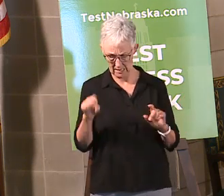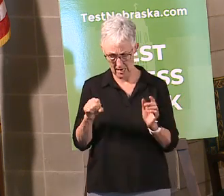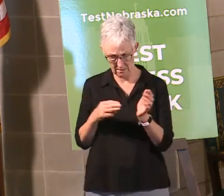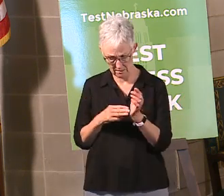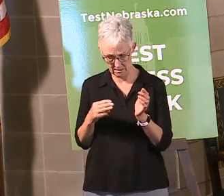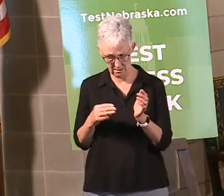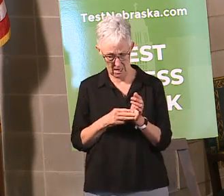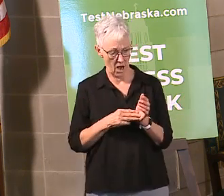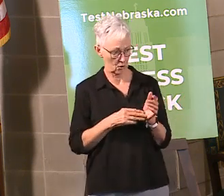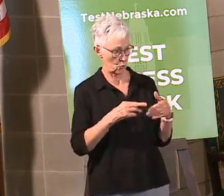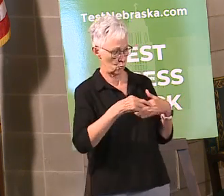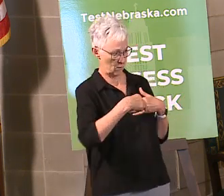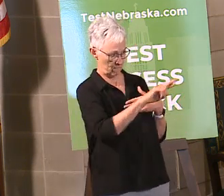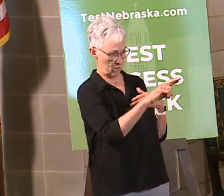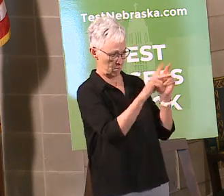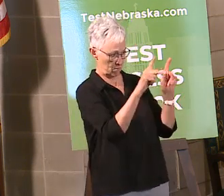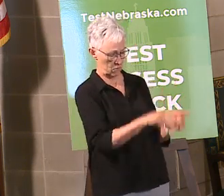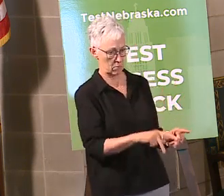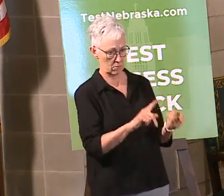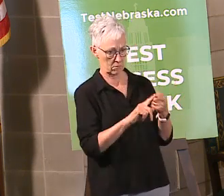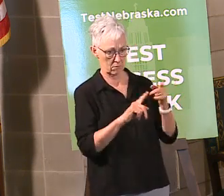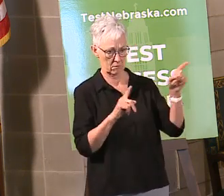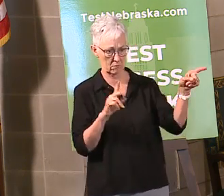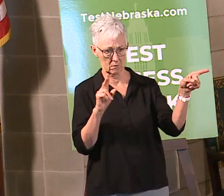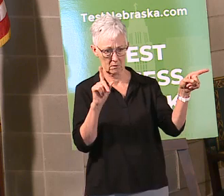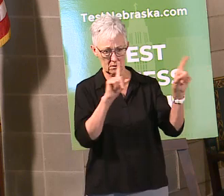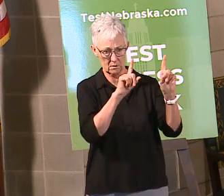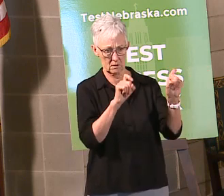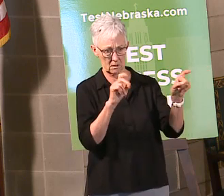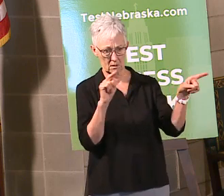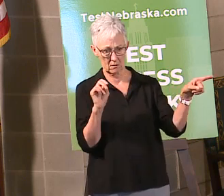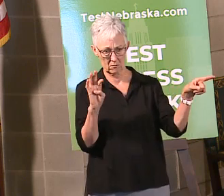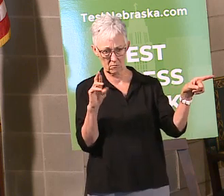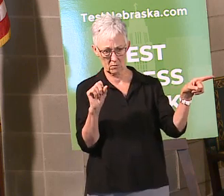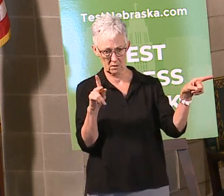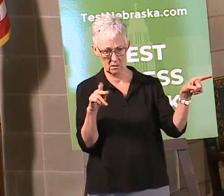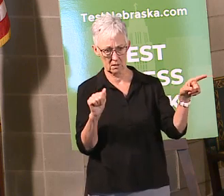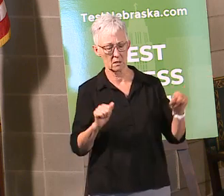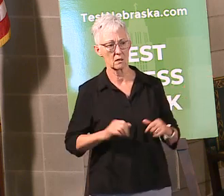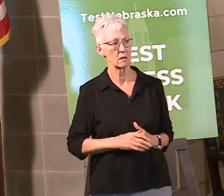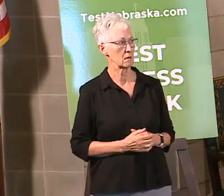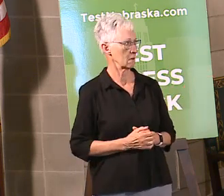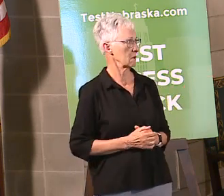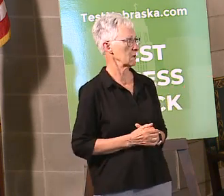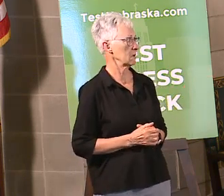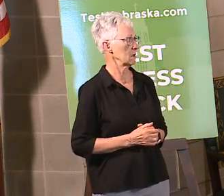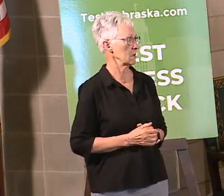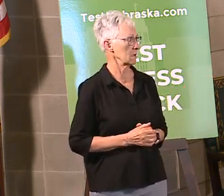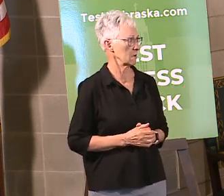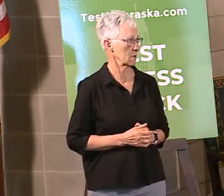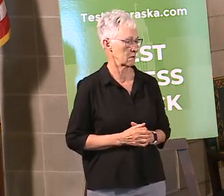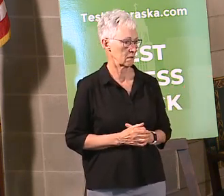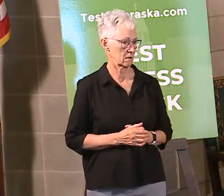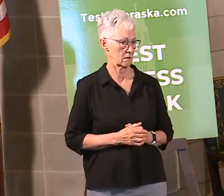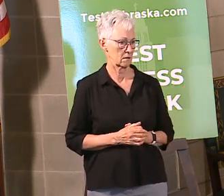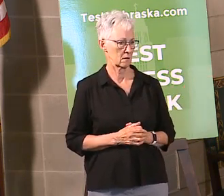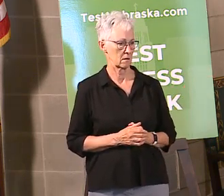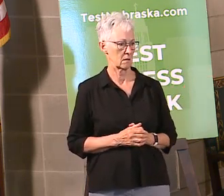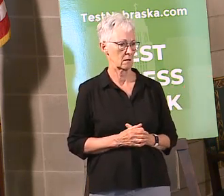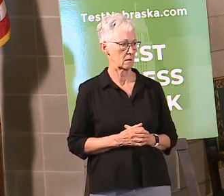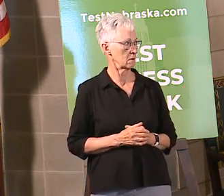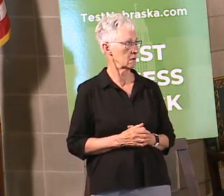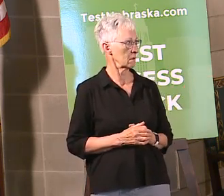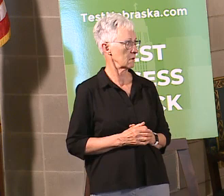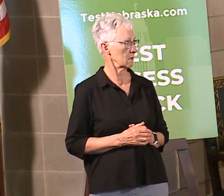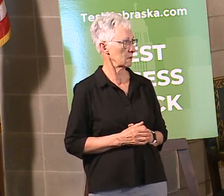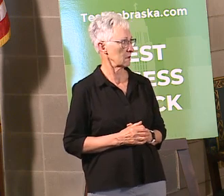who said he was still having trouble getting coronavirus tests when he needed it. Could he prescribe a Test Nebraska not test?